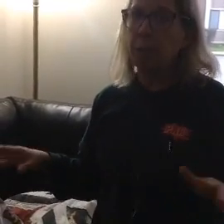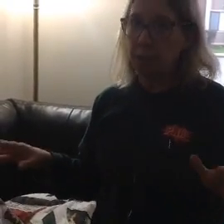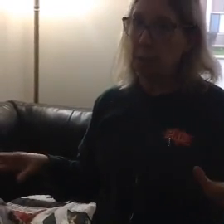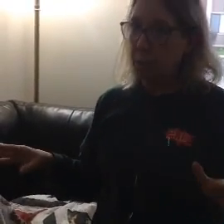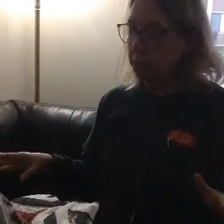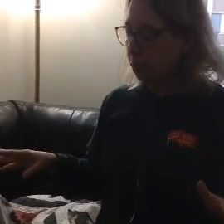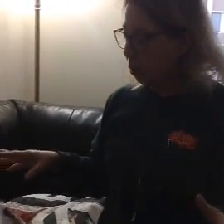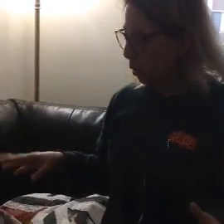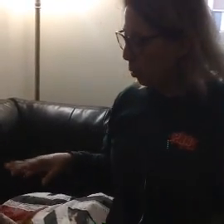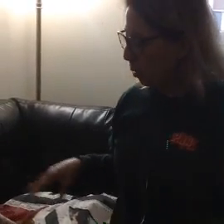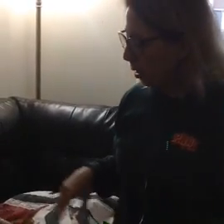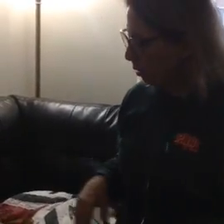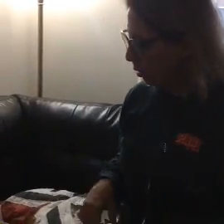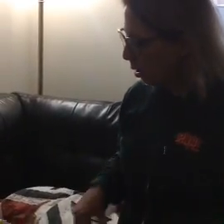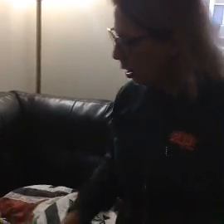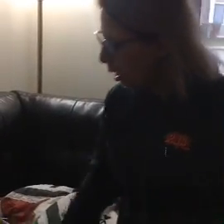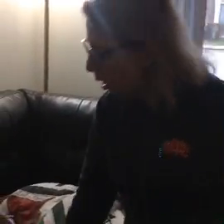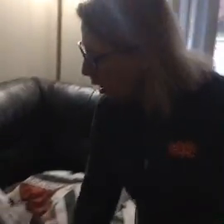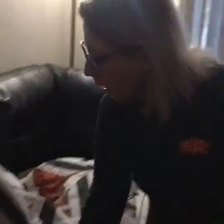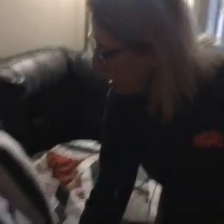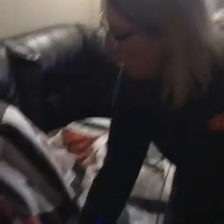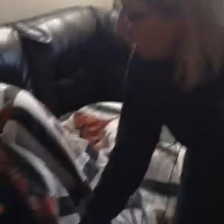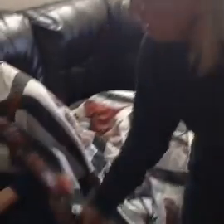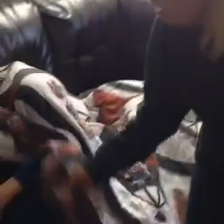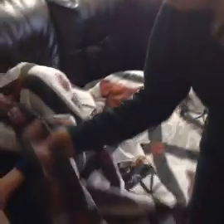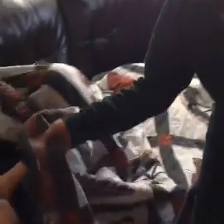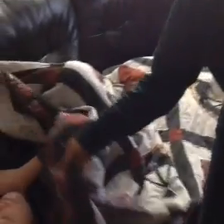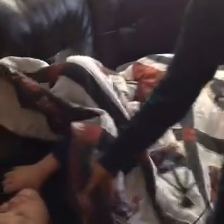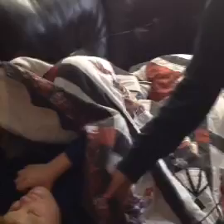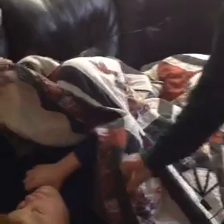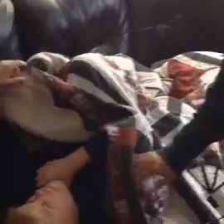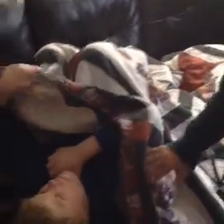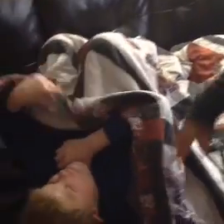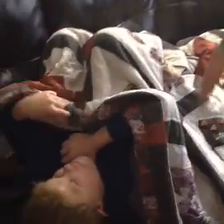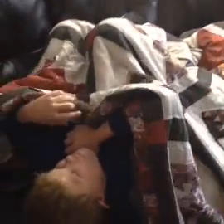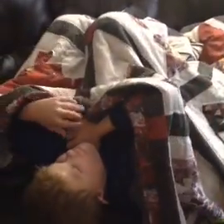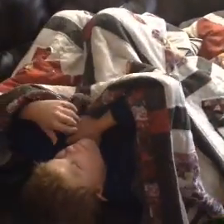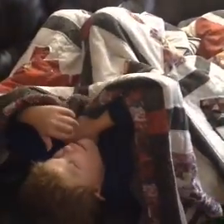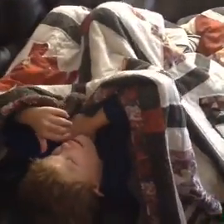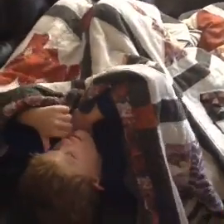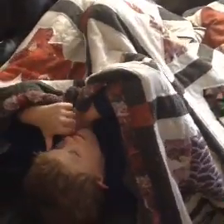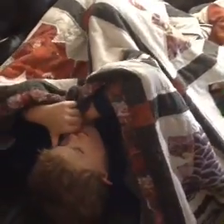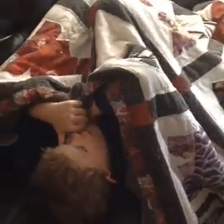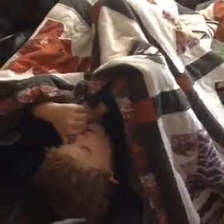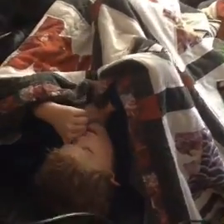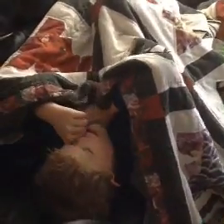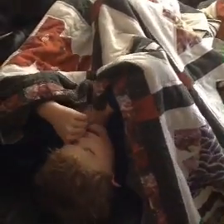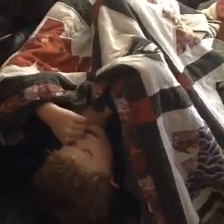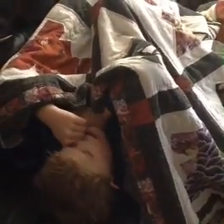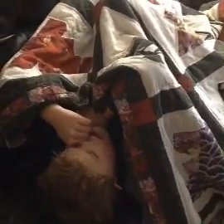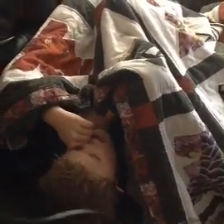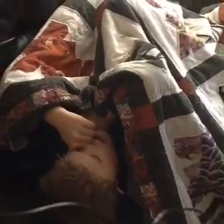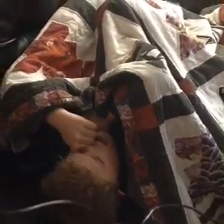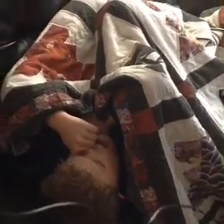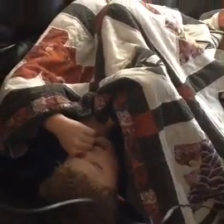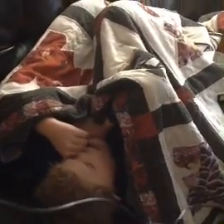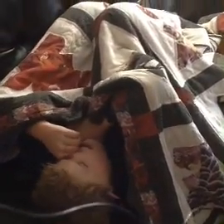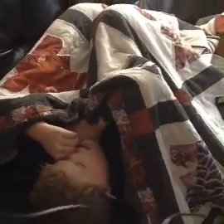it's a reasonable request. And the bottom line is we want Max to understand that words